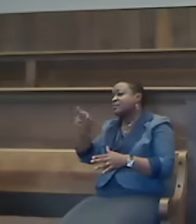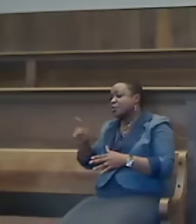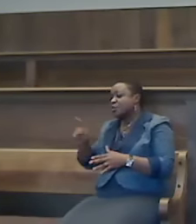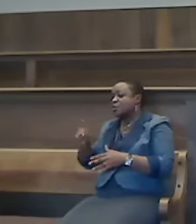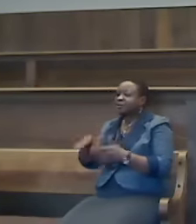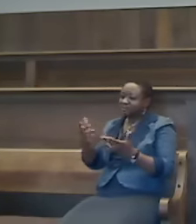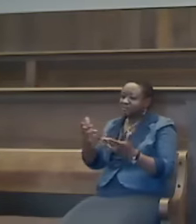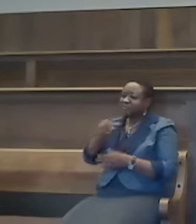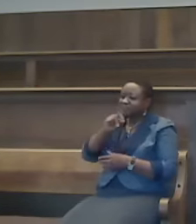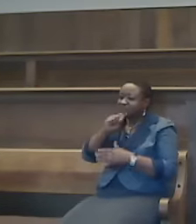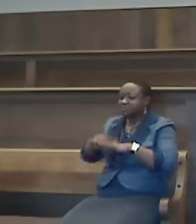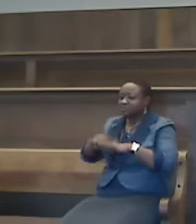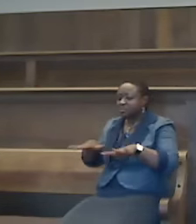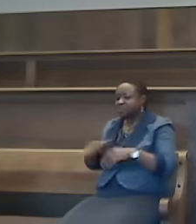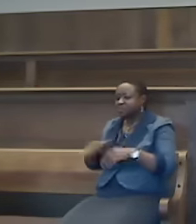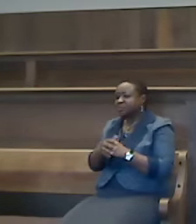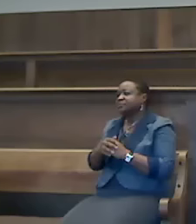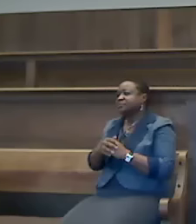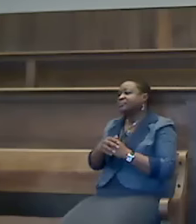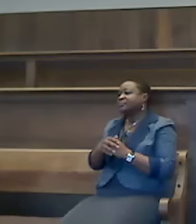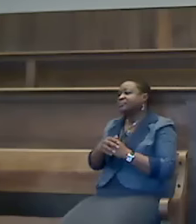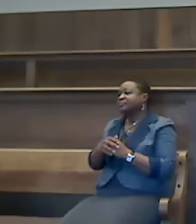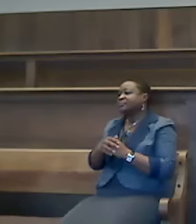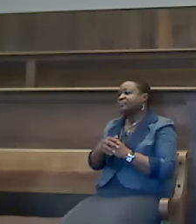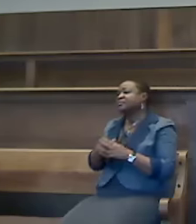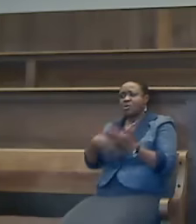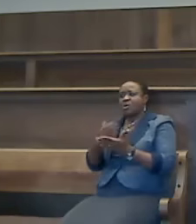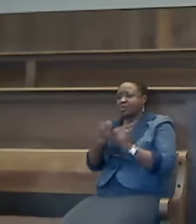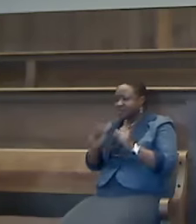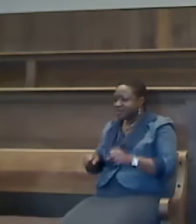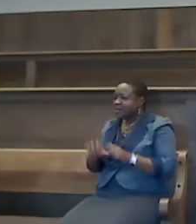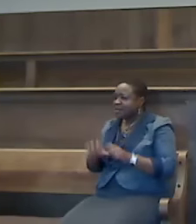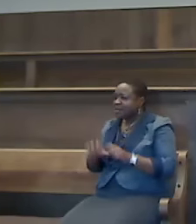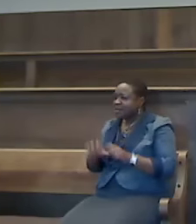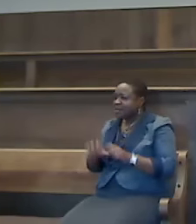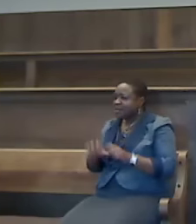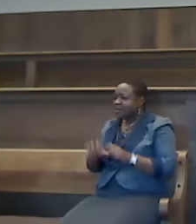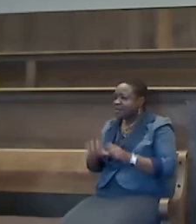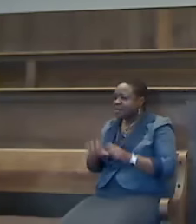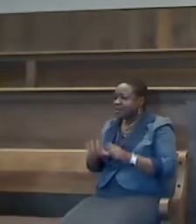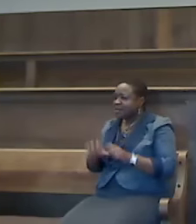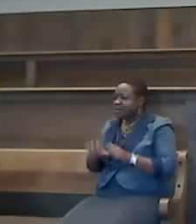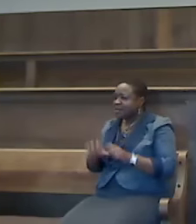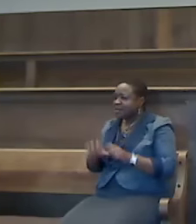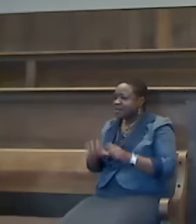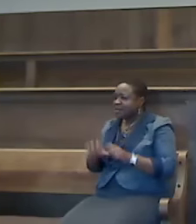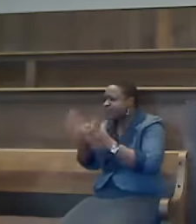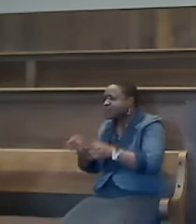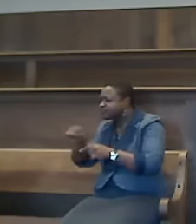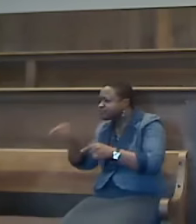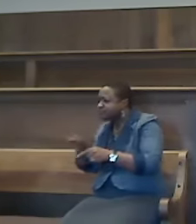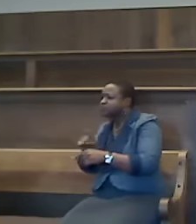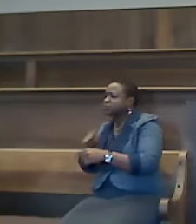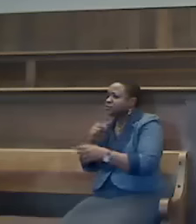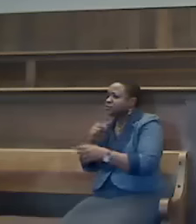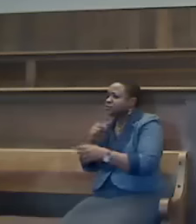And that's something that we can all do. We can make an effort to support local farmers who are doing things without GMOs,